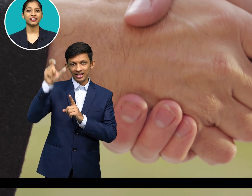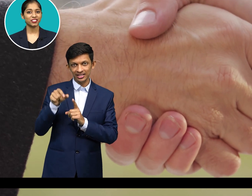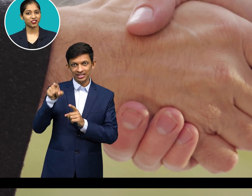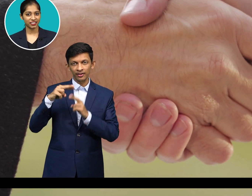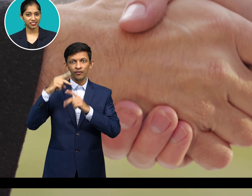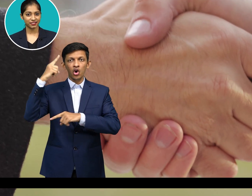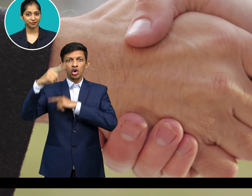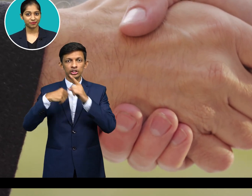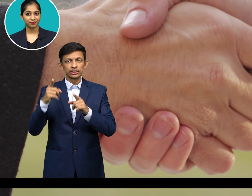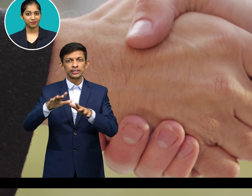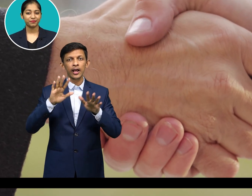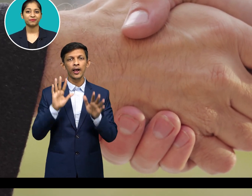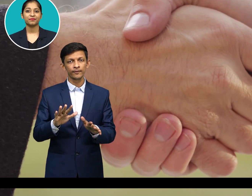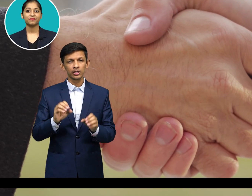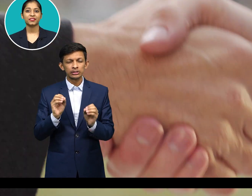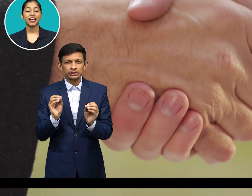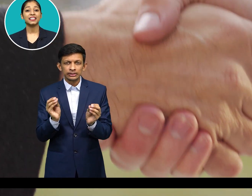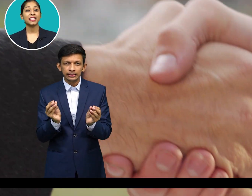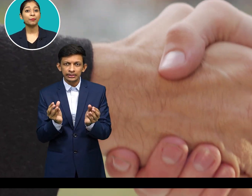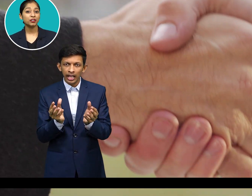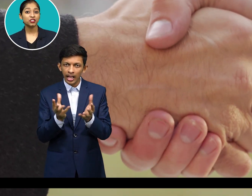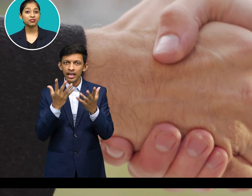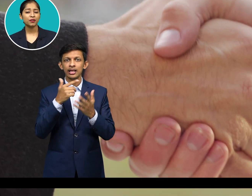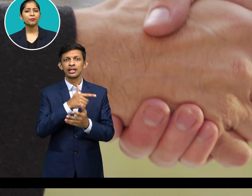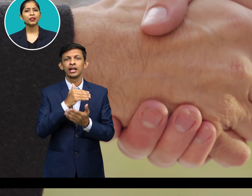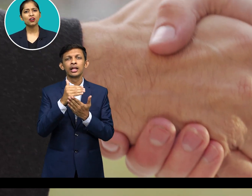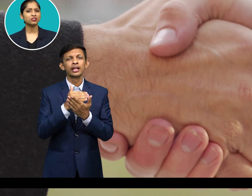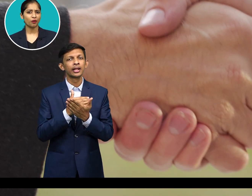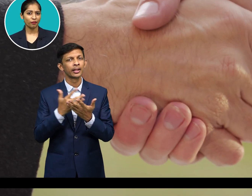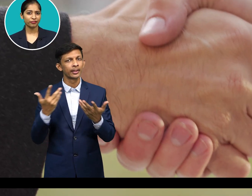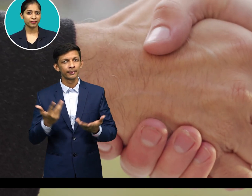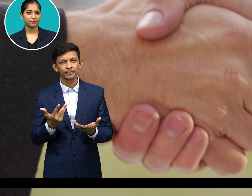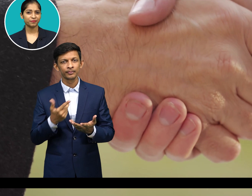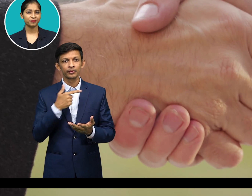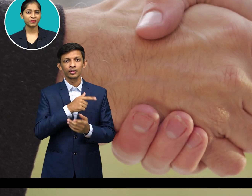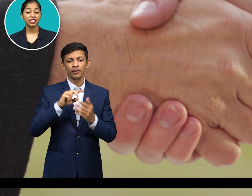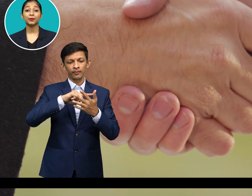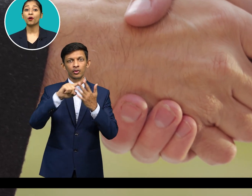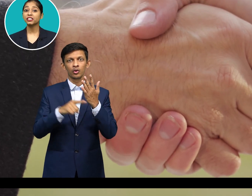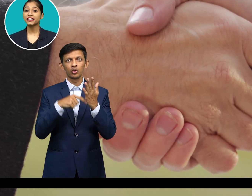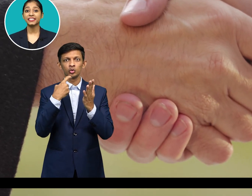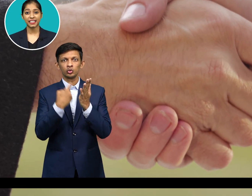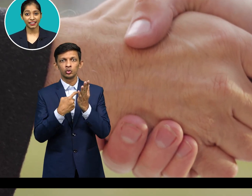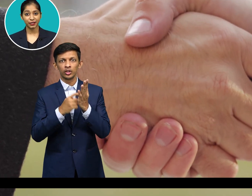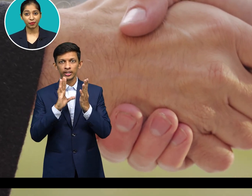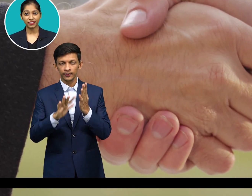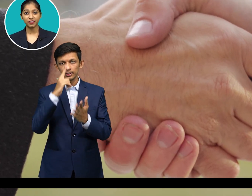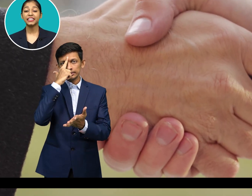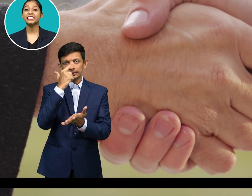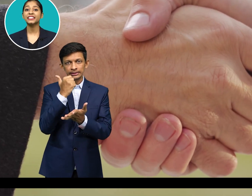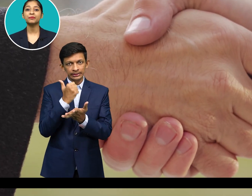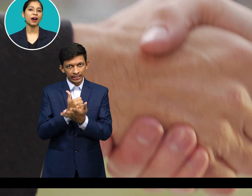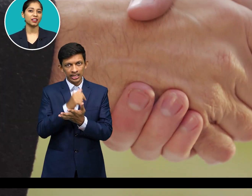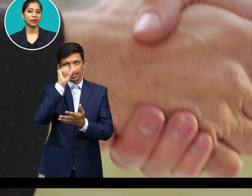private industrialists has emerged because of the policy decided by